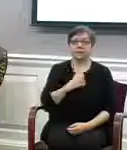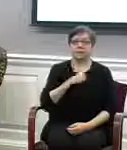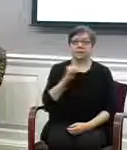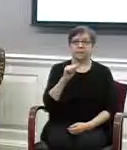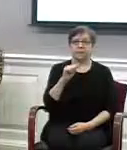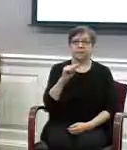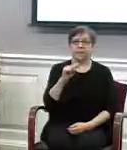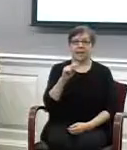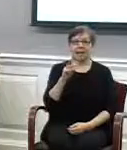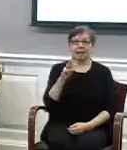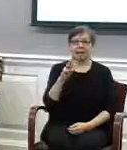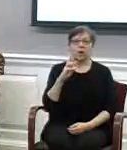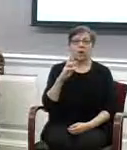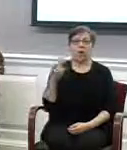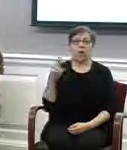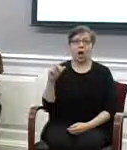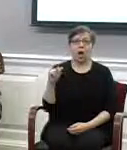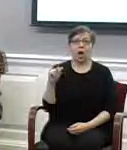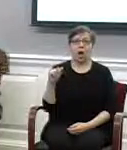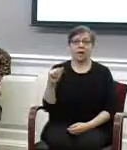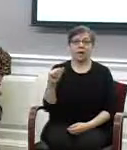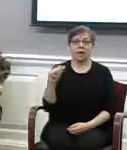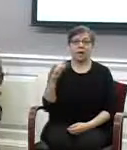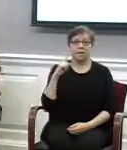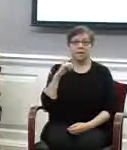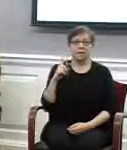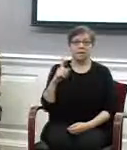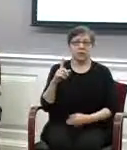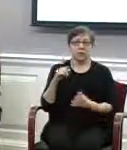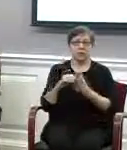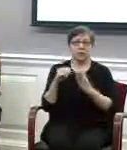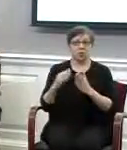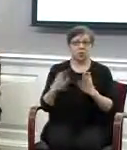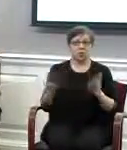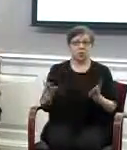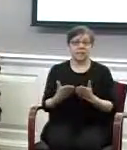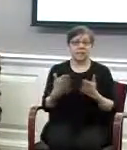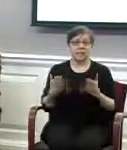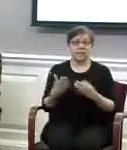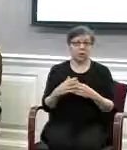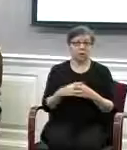Andrew Conning, I'm RA for CMEI, second year doctoral student here.